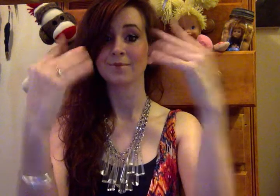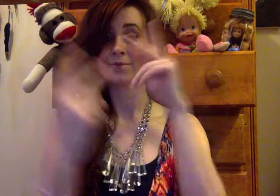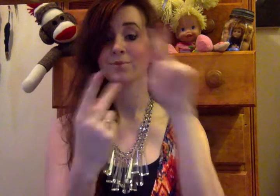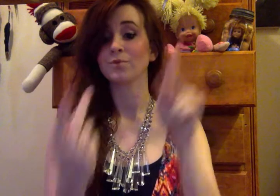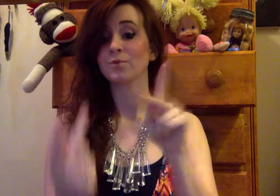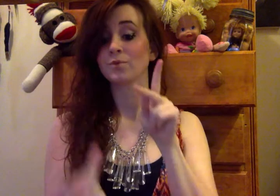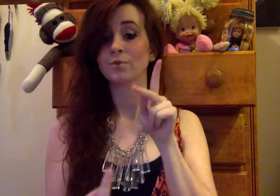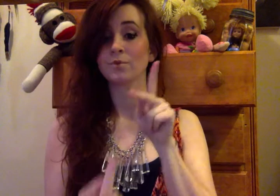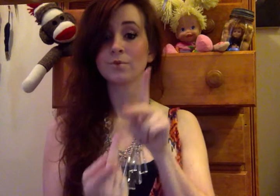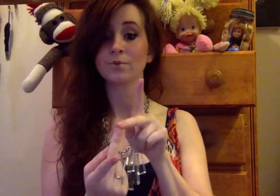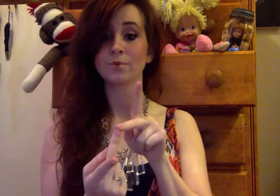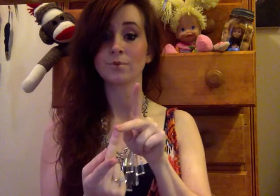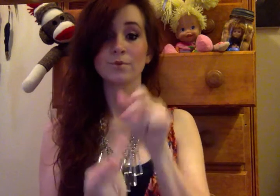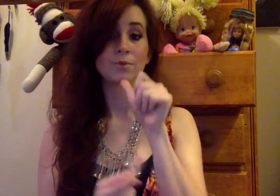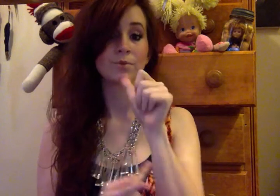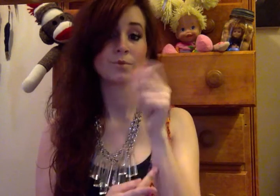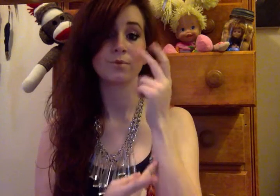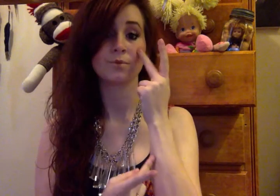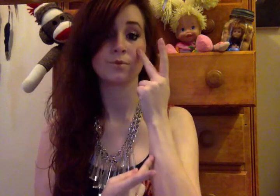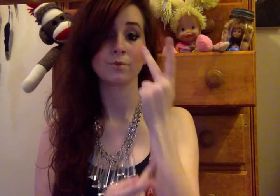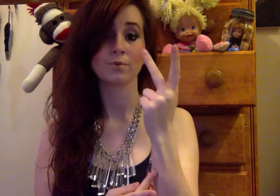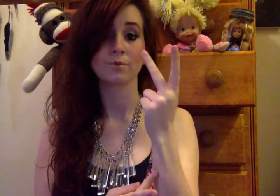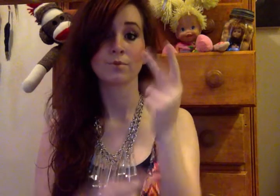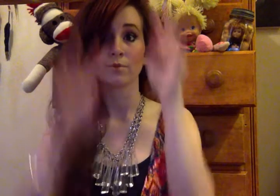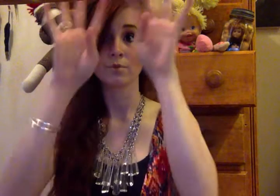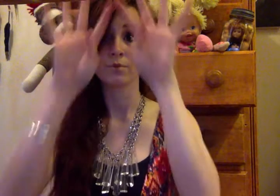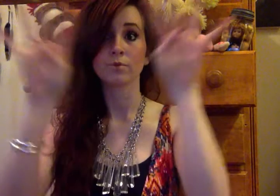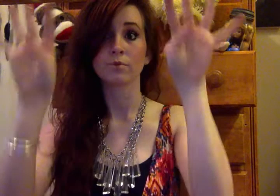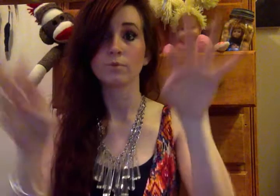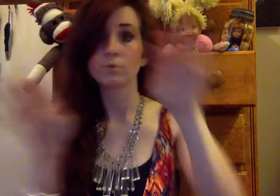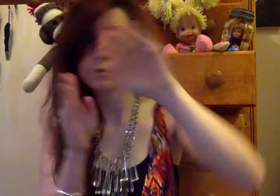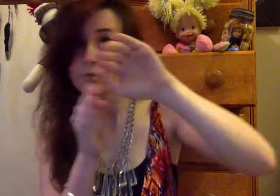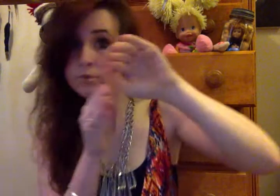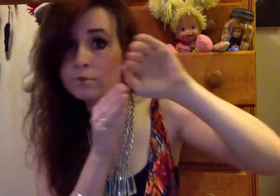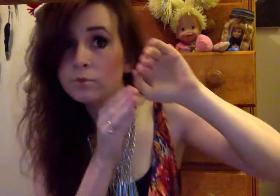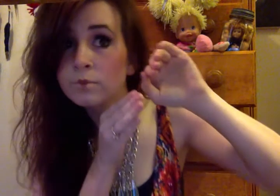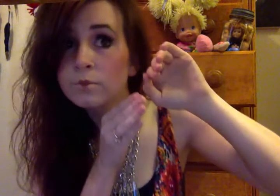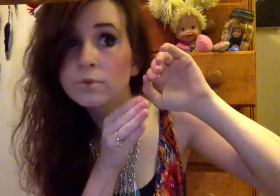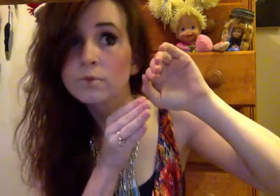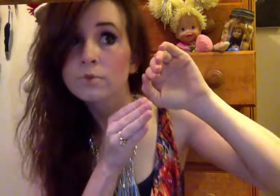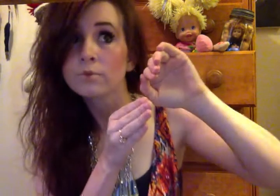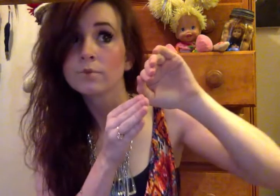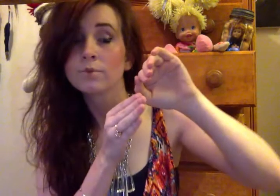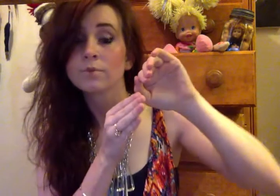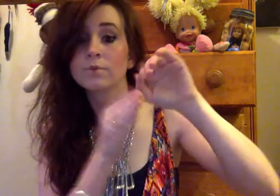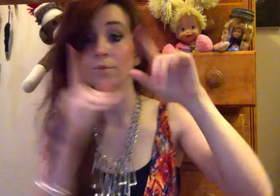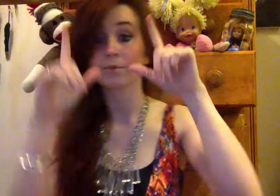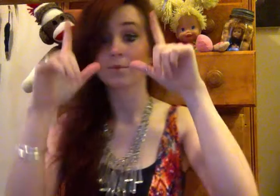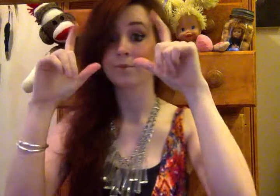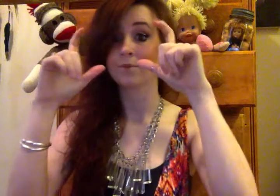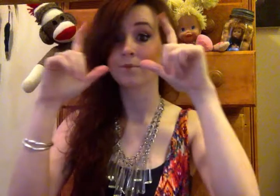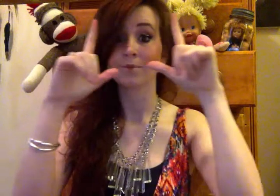perfect Please don't let them look through the curtain Picture, picture, smile for the